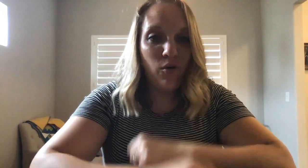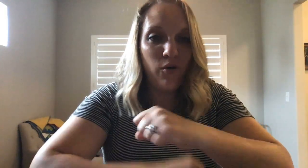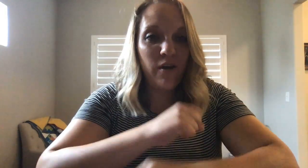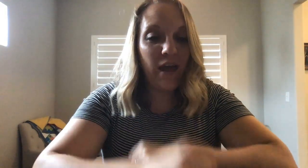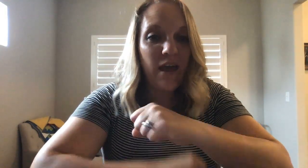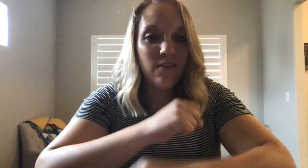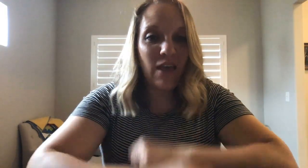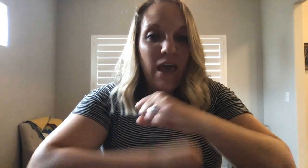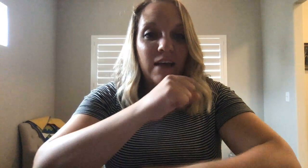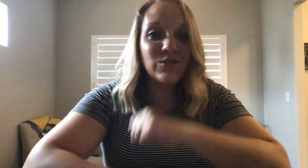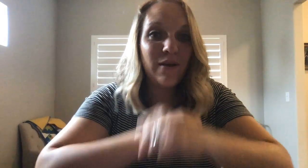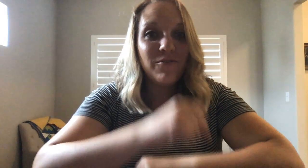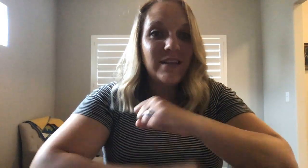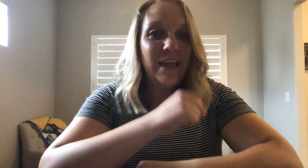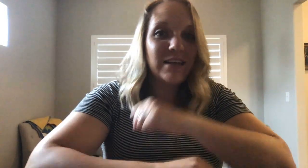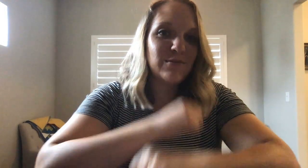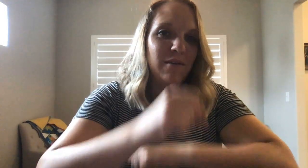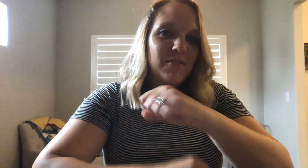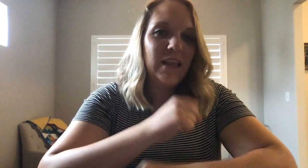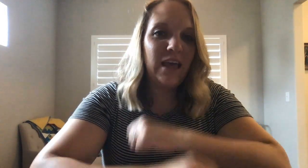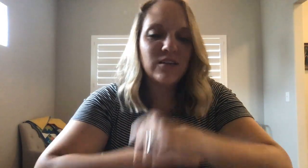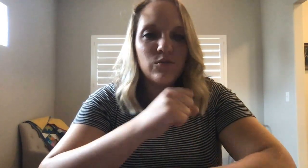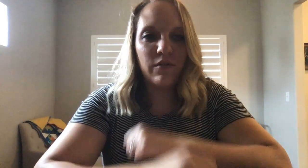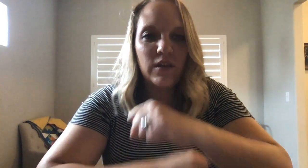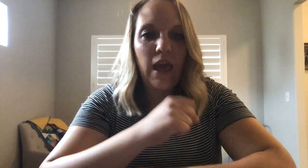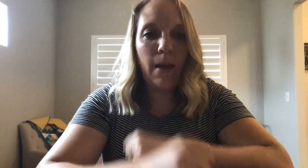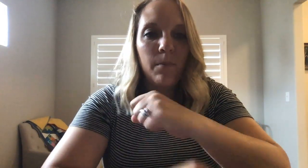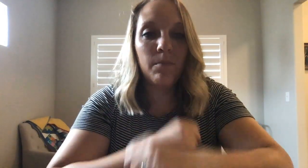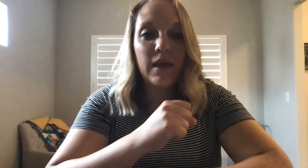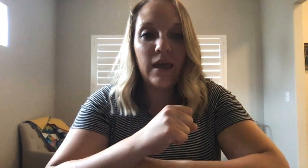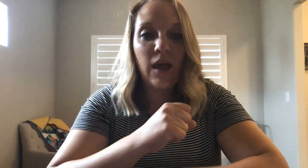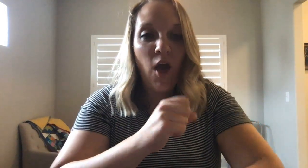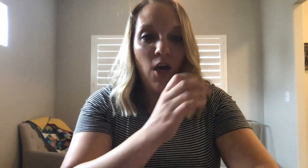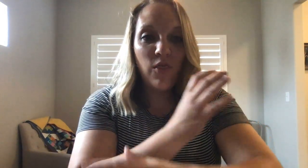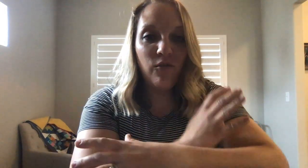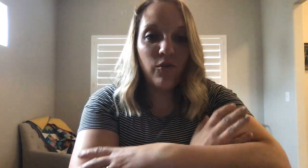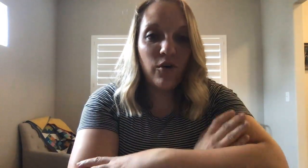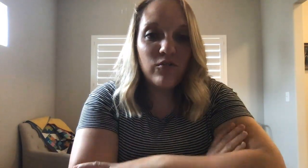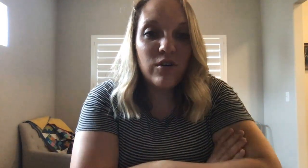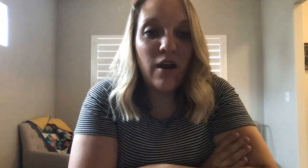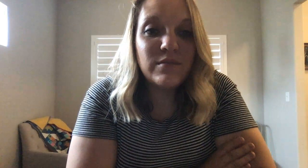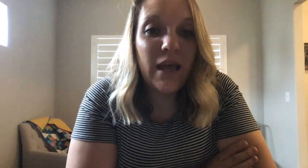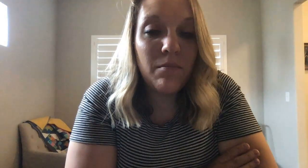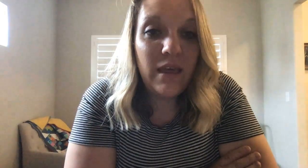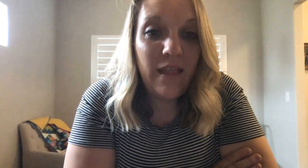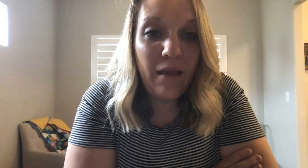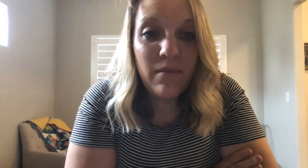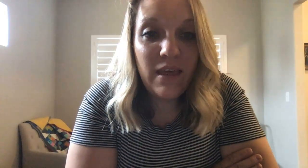Roll your hands, as swiftly as swift can be. Then fold your arms like me,